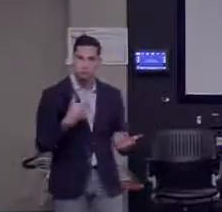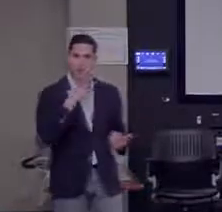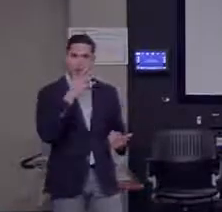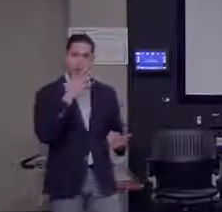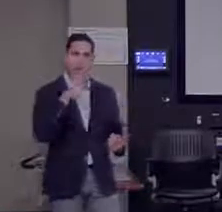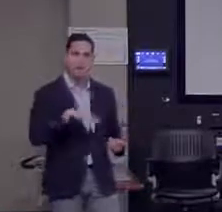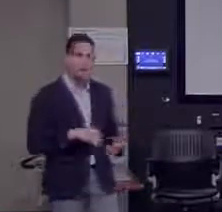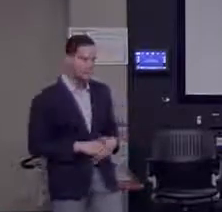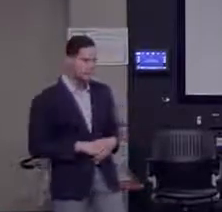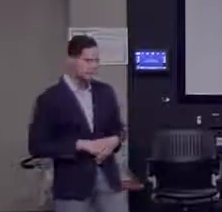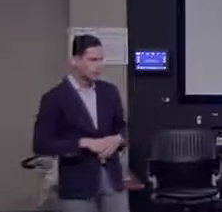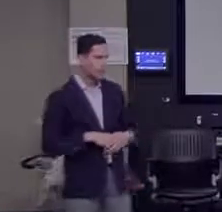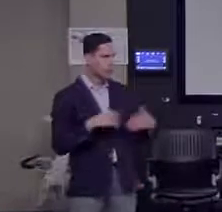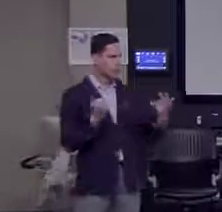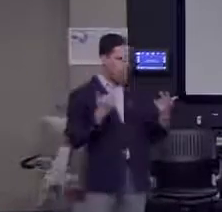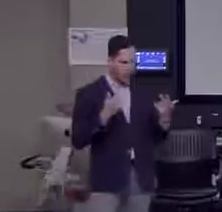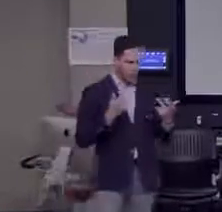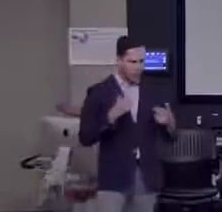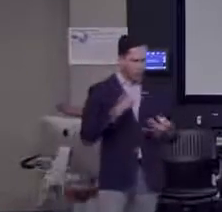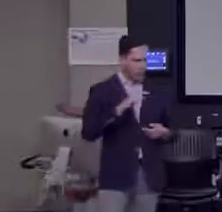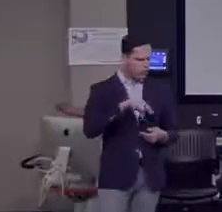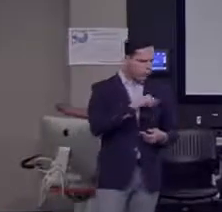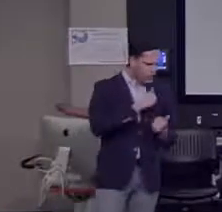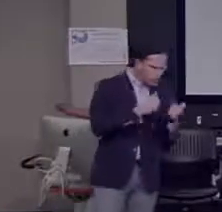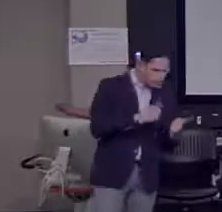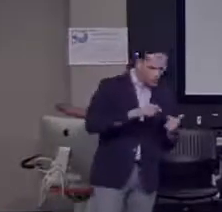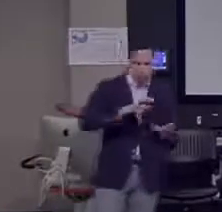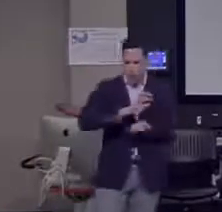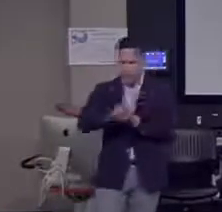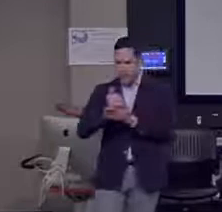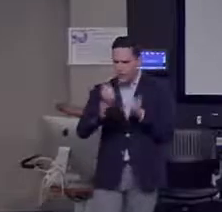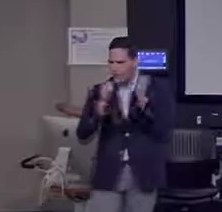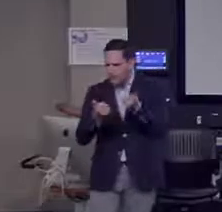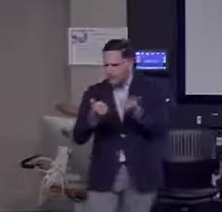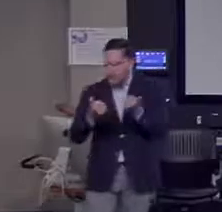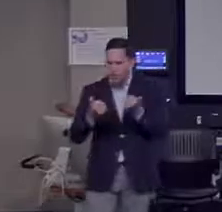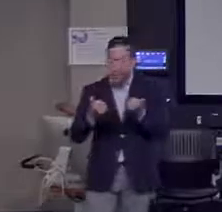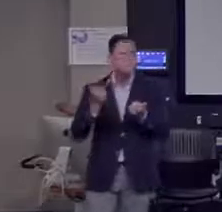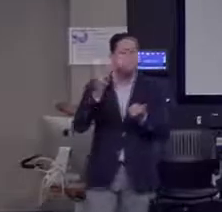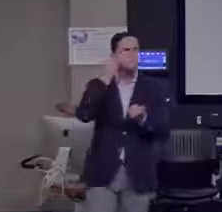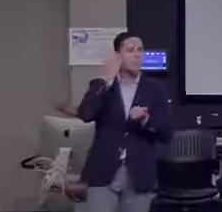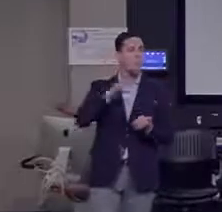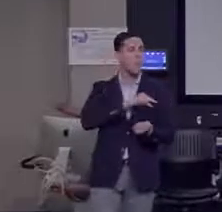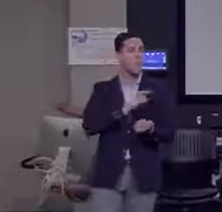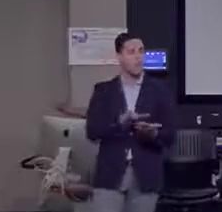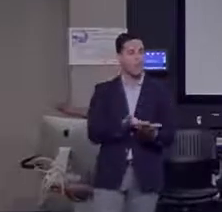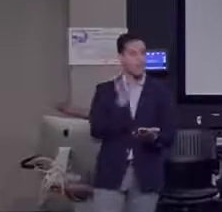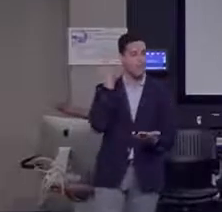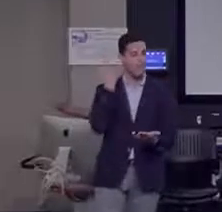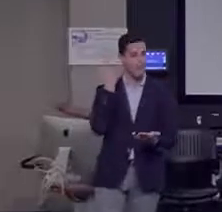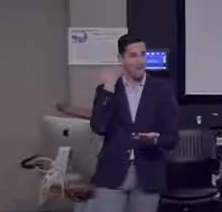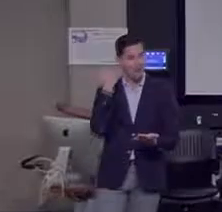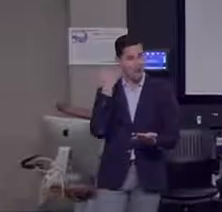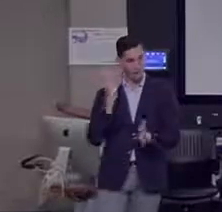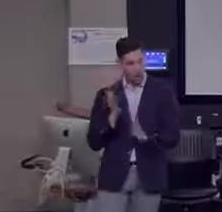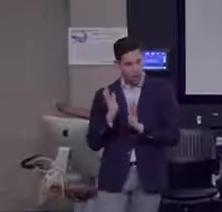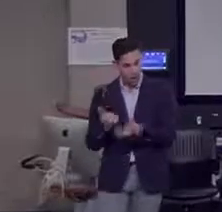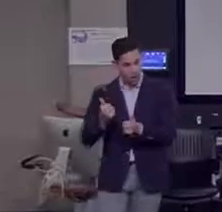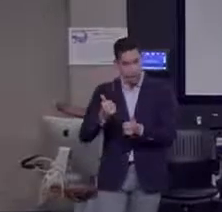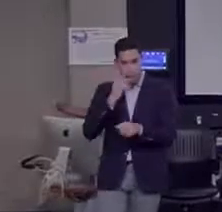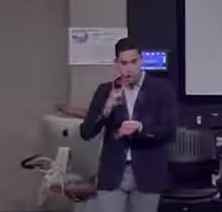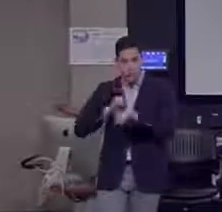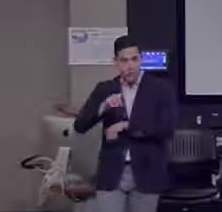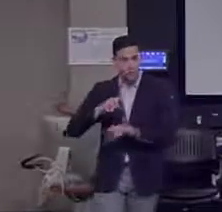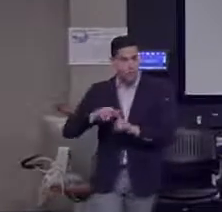of course, everybody's talking quantity. It must be that the quantity is really going to account for a lot uniquely.